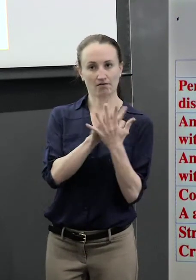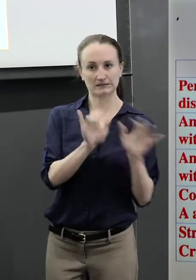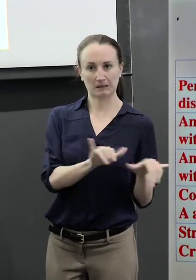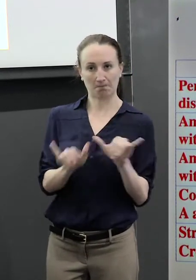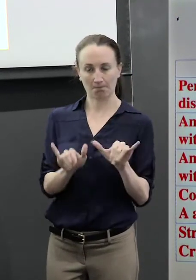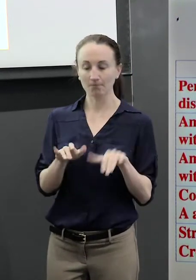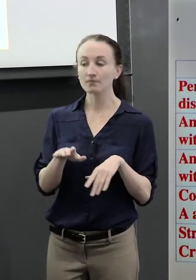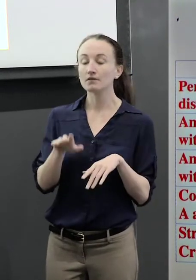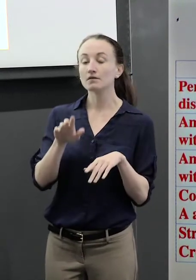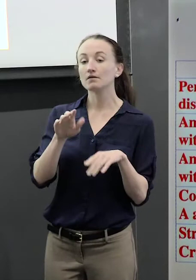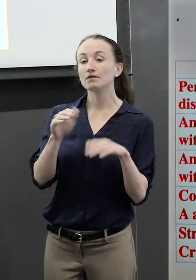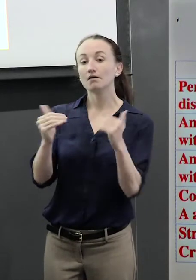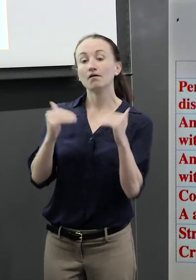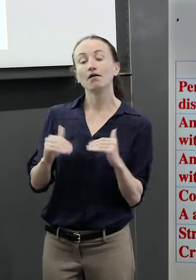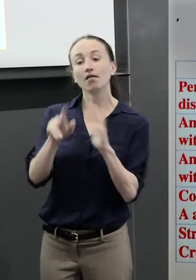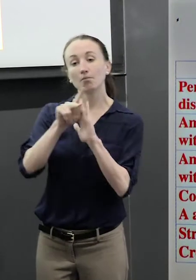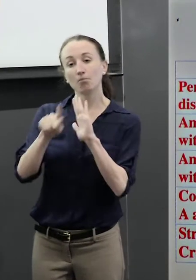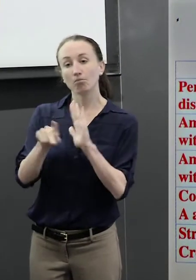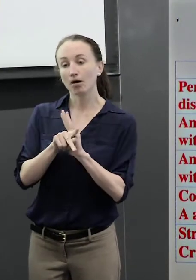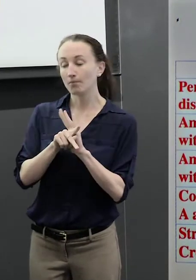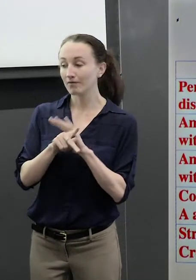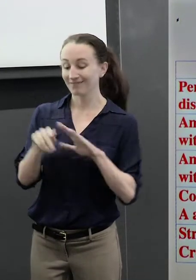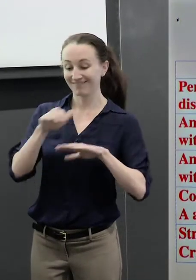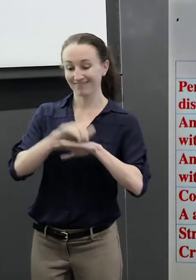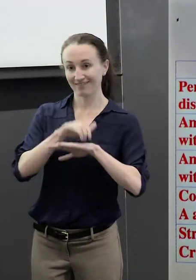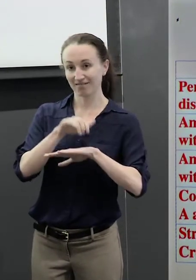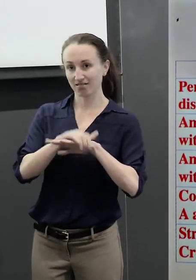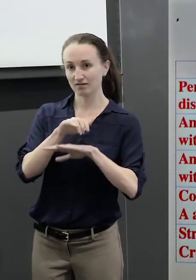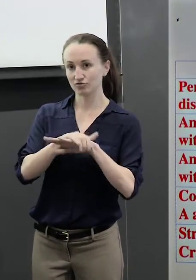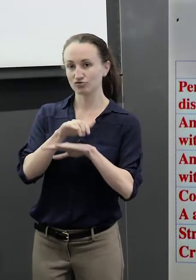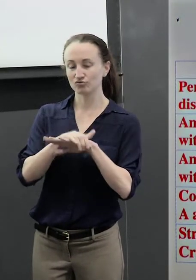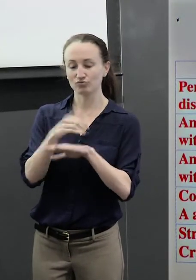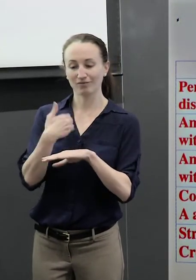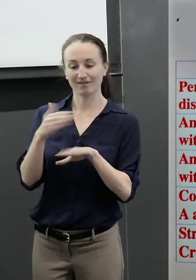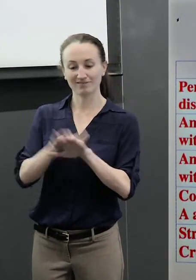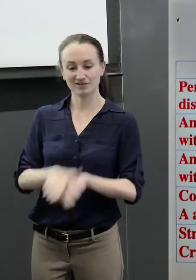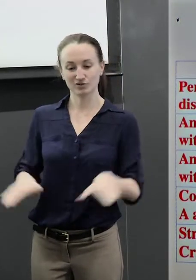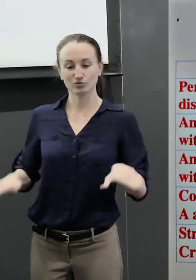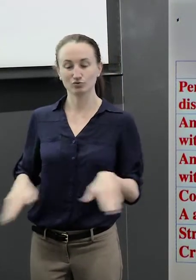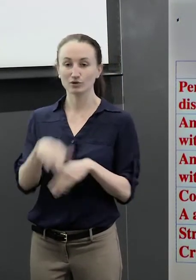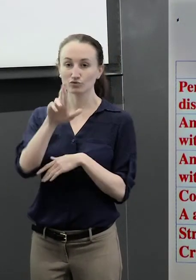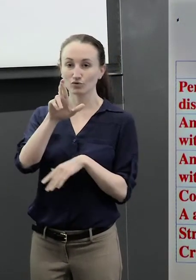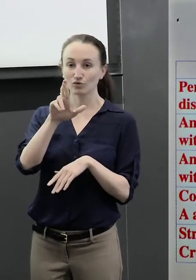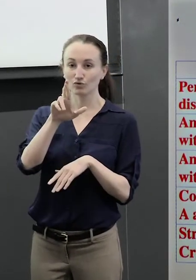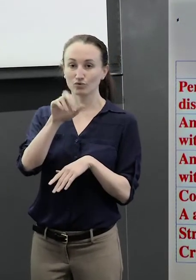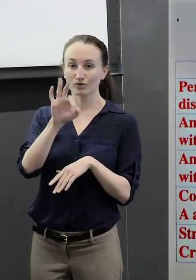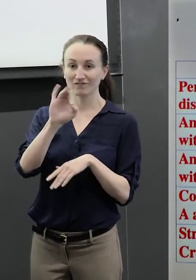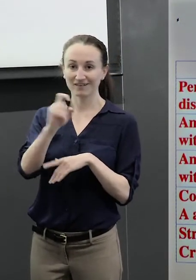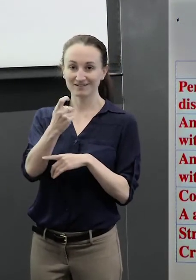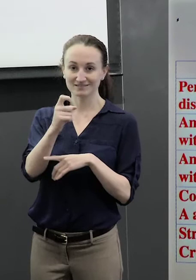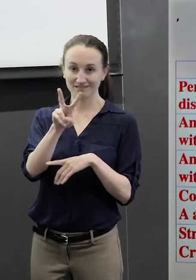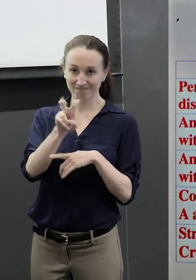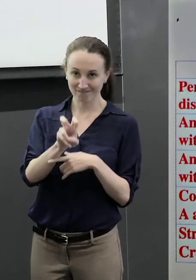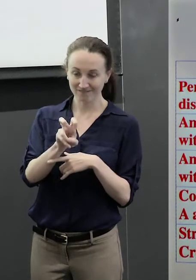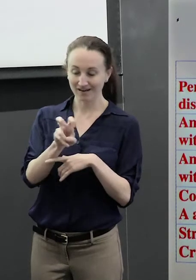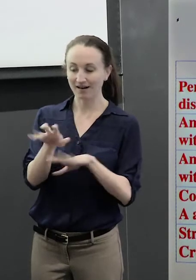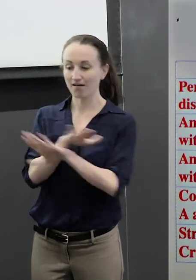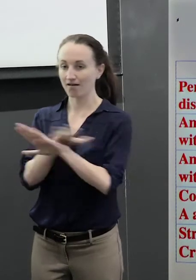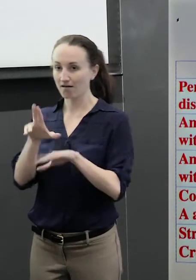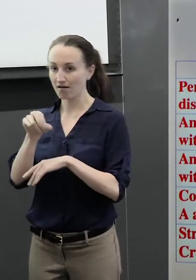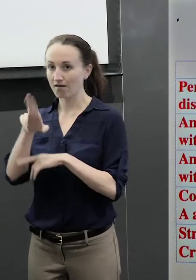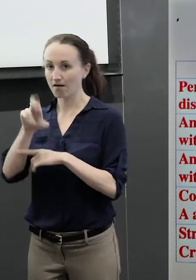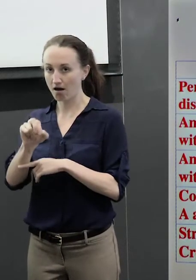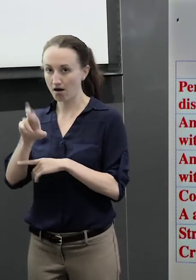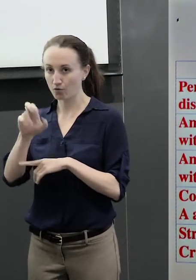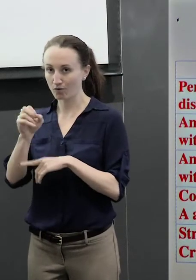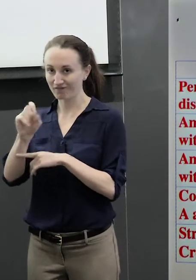Yet another property. In English, there is a distinction between reflexive and non-reflexive pronouns.